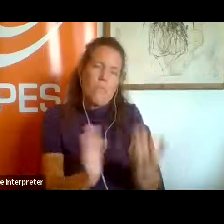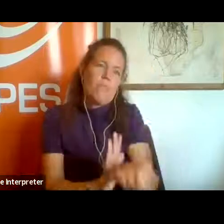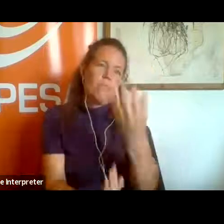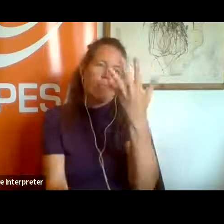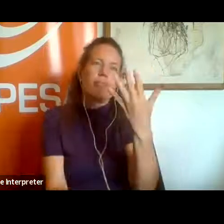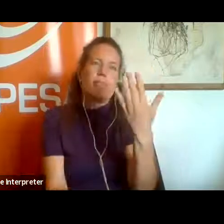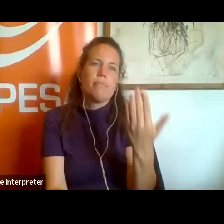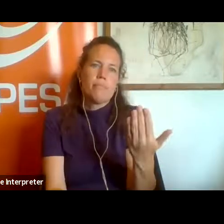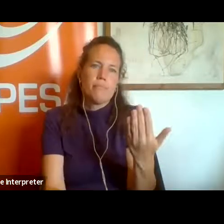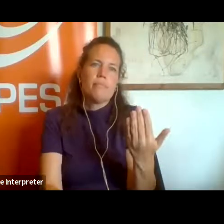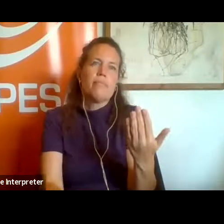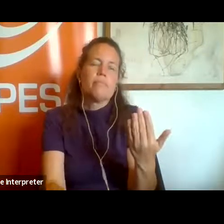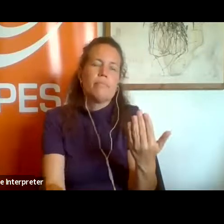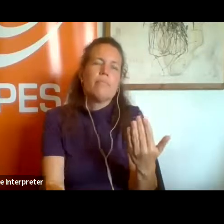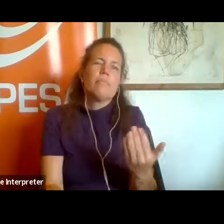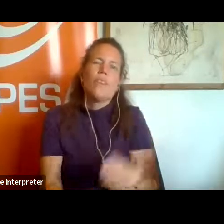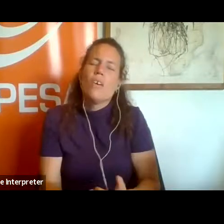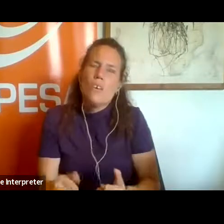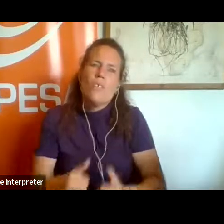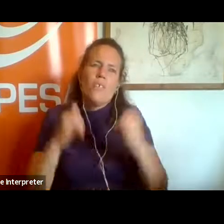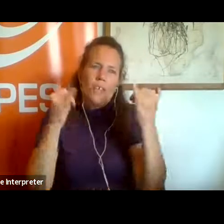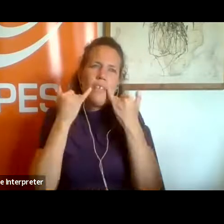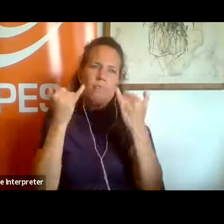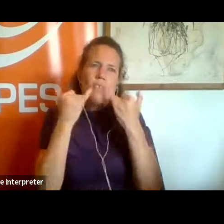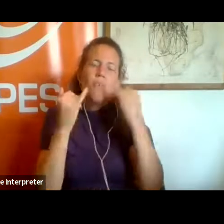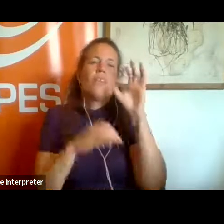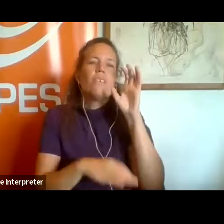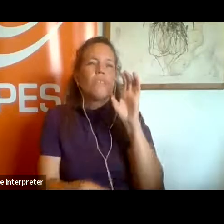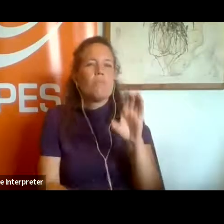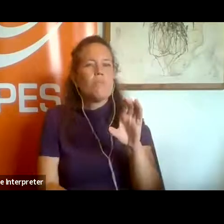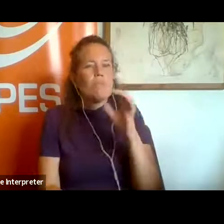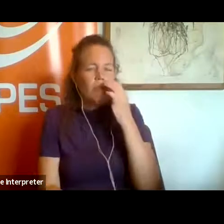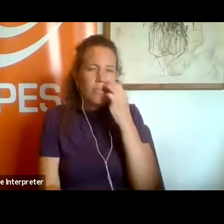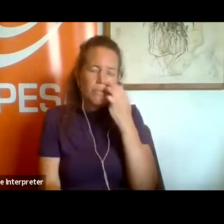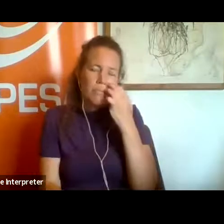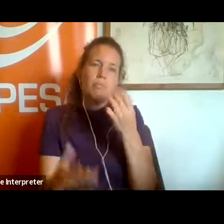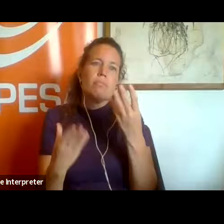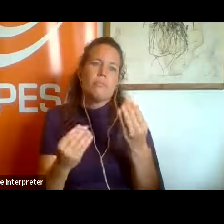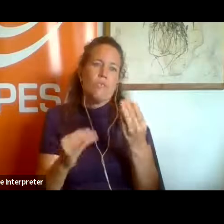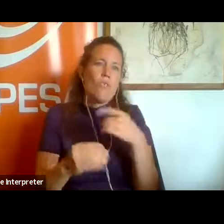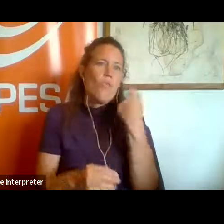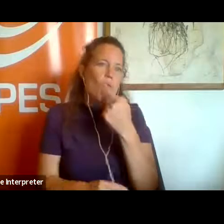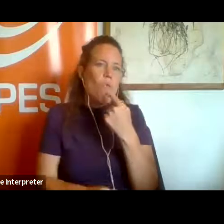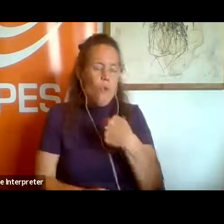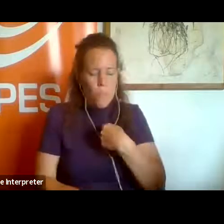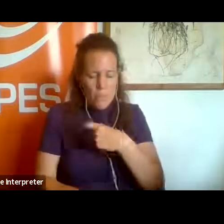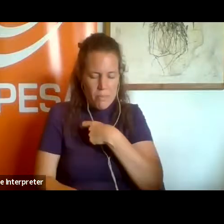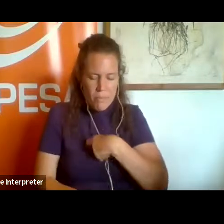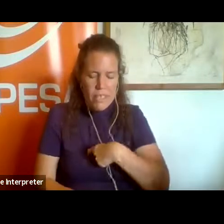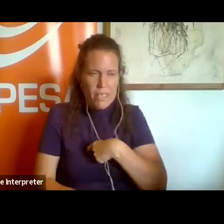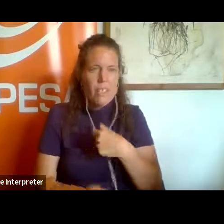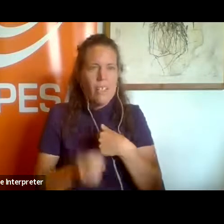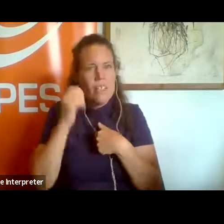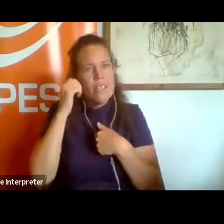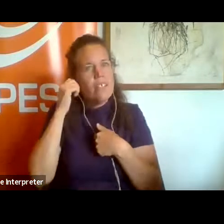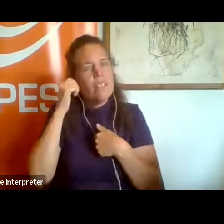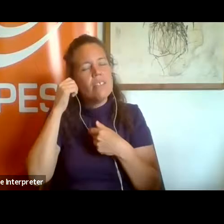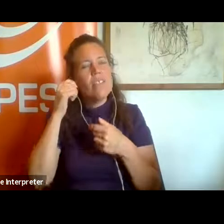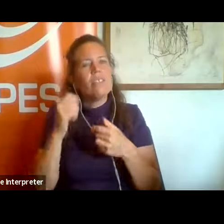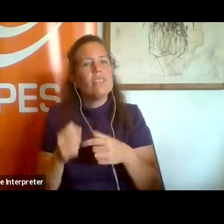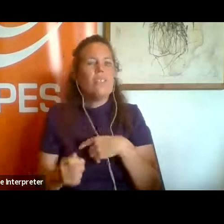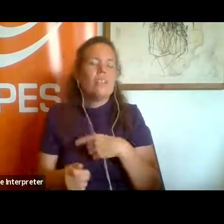a whole heap of information about there. So contextualizing this issue, who I am, more about my amazing co-global